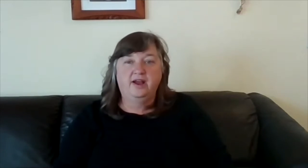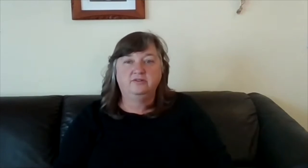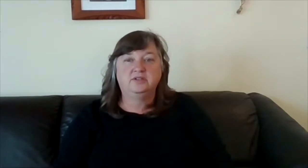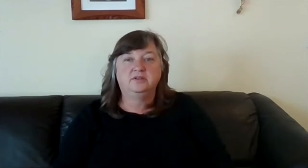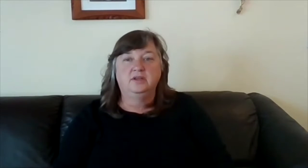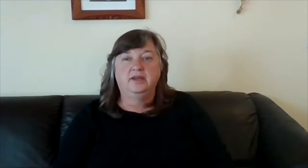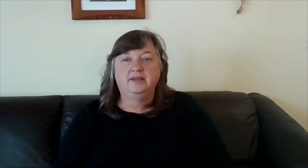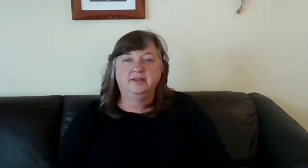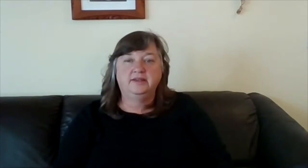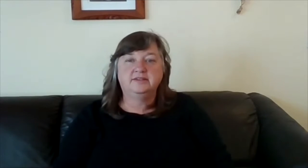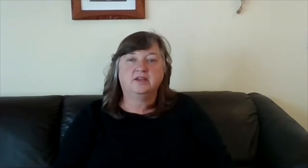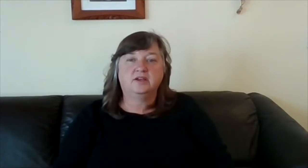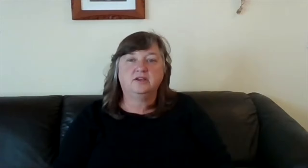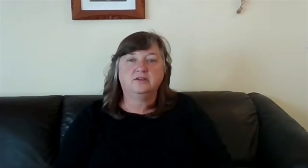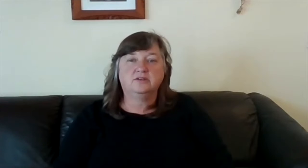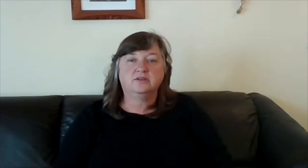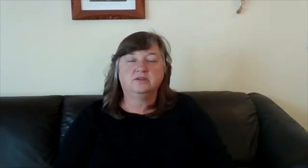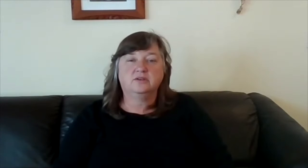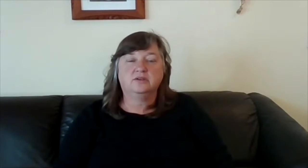Playground is